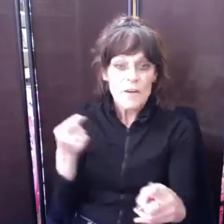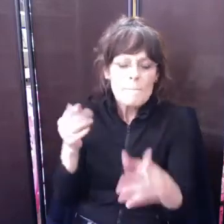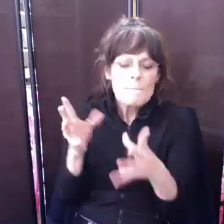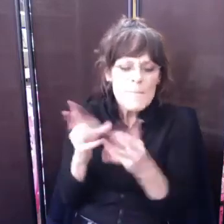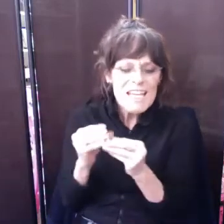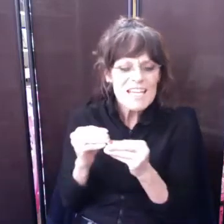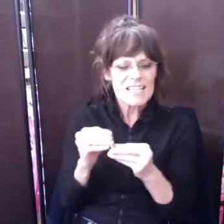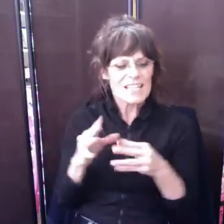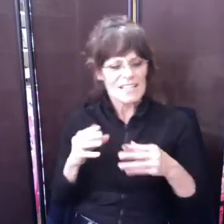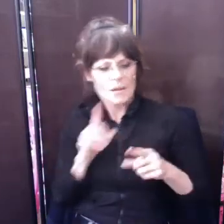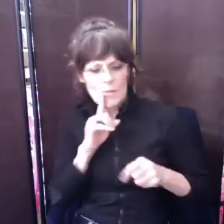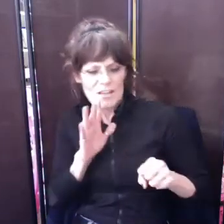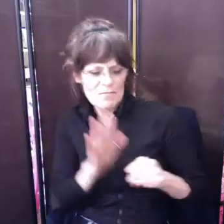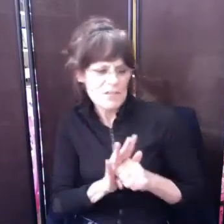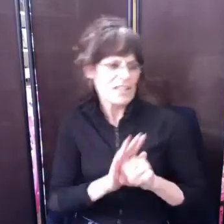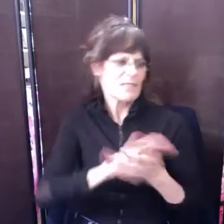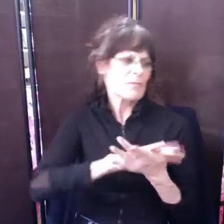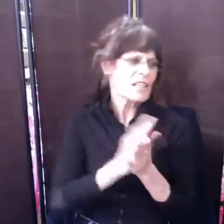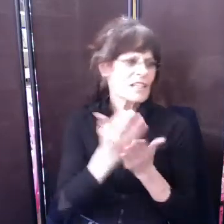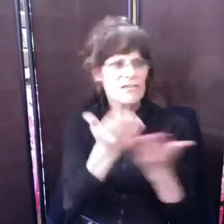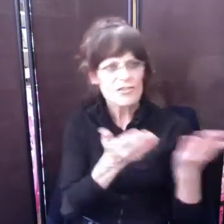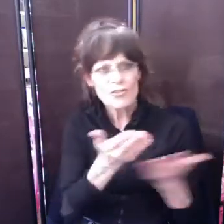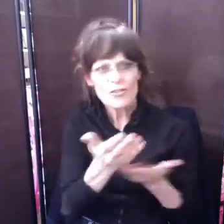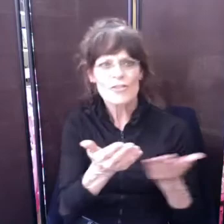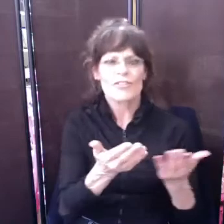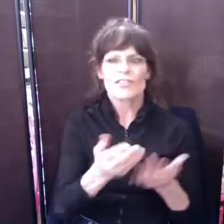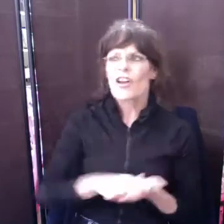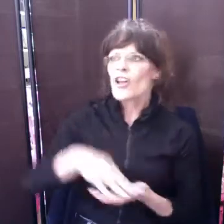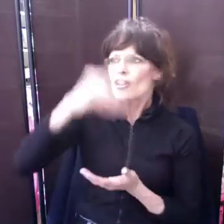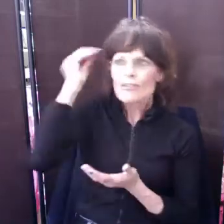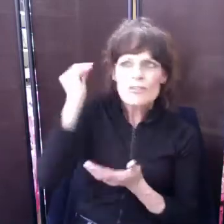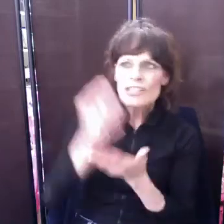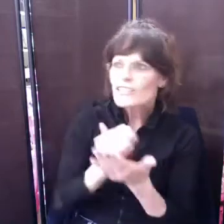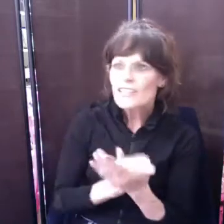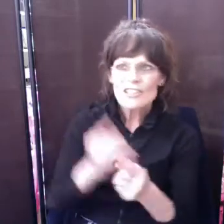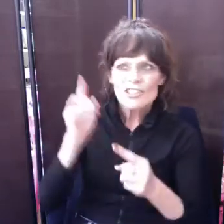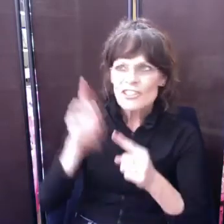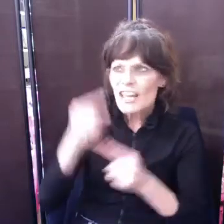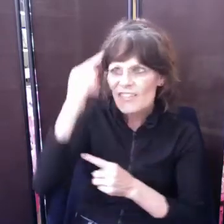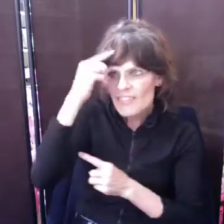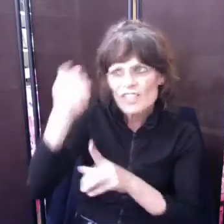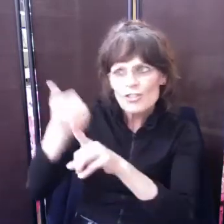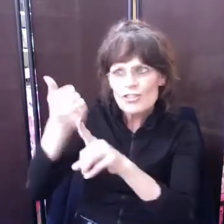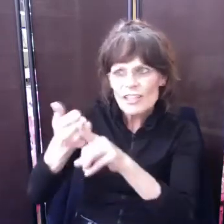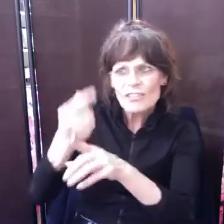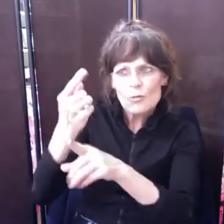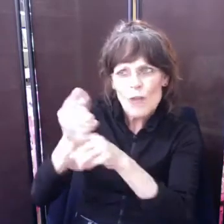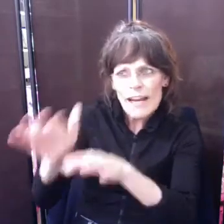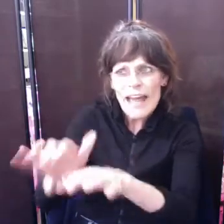from being of service, you know, from learning the lesson that you cannot think yourself into right action, but you can act yourself